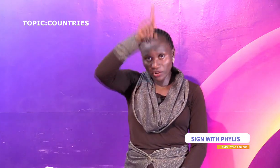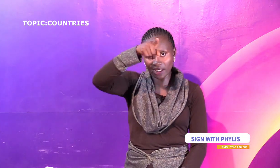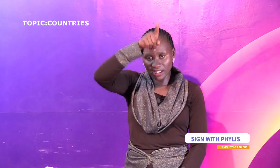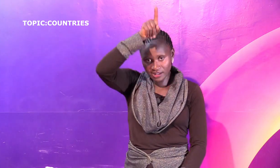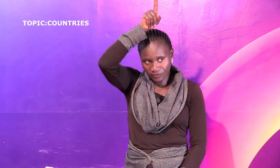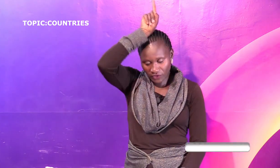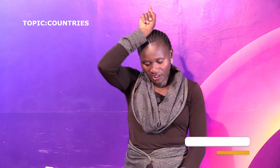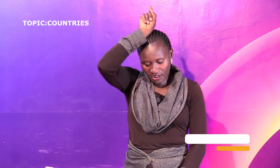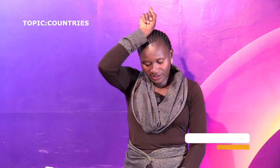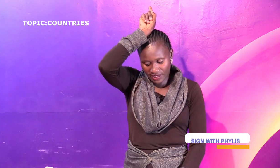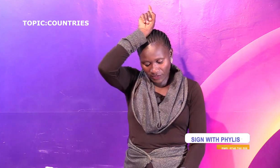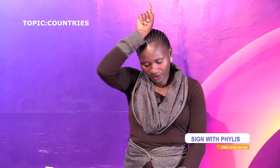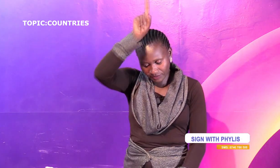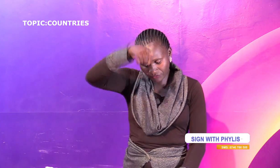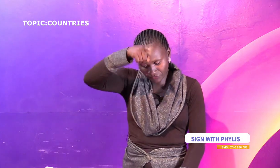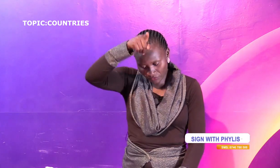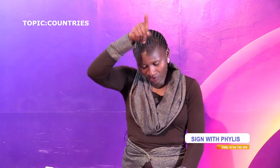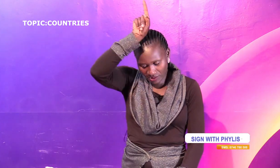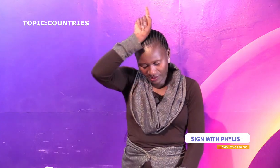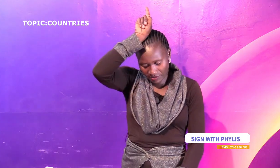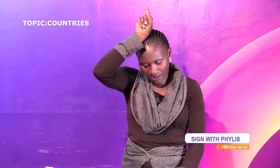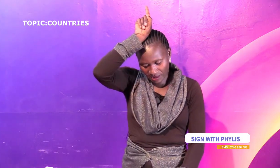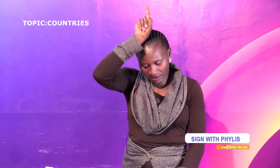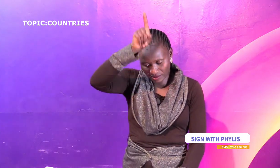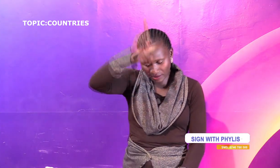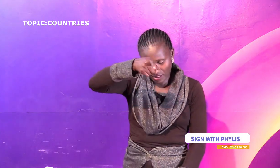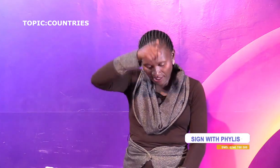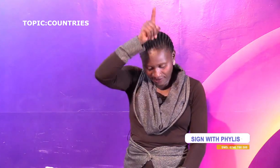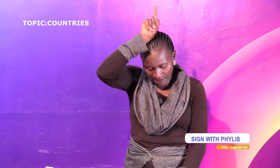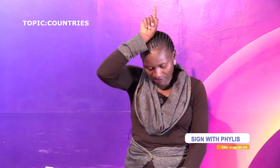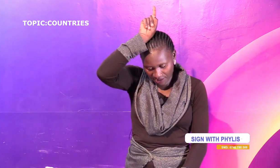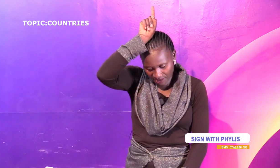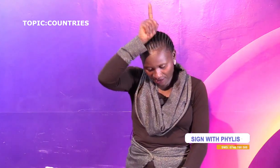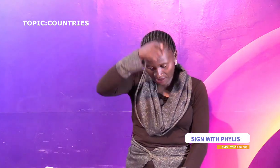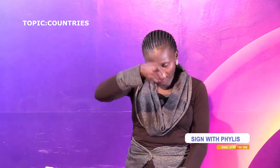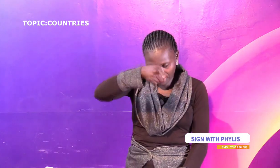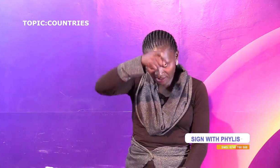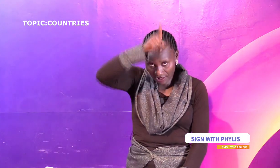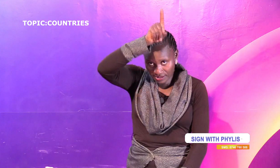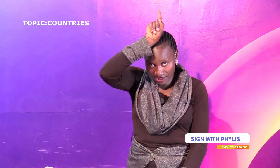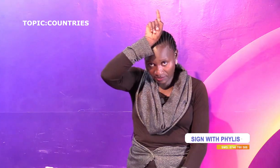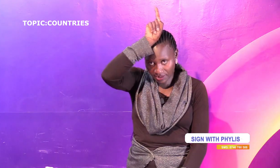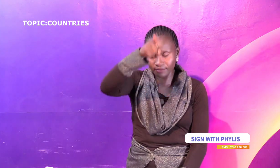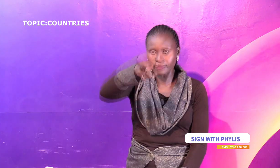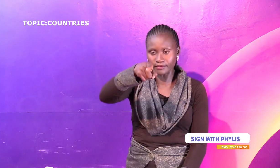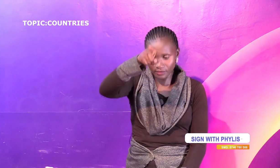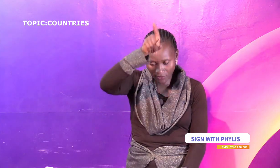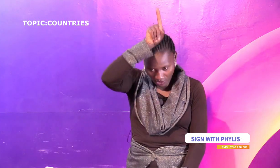this, German, German, German, like this, German,